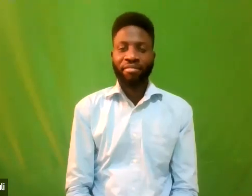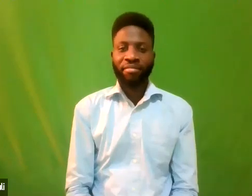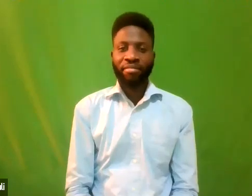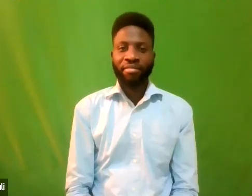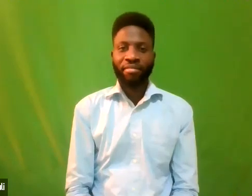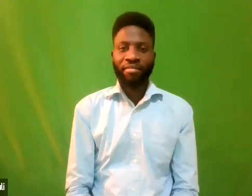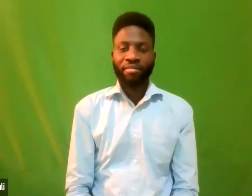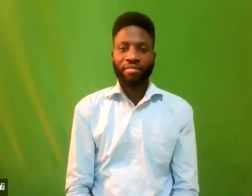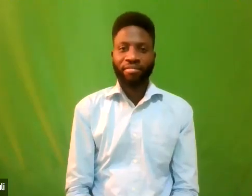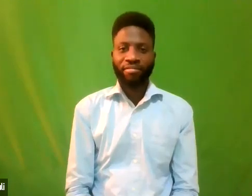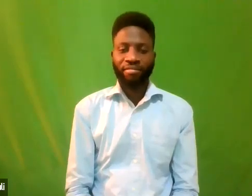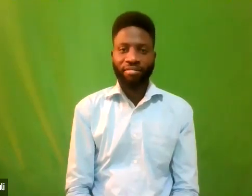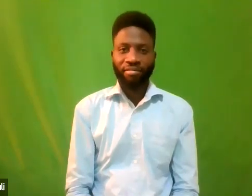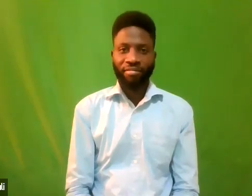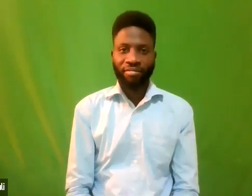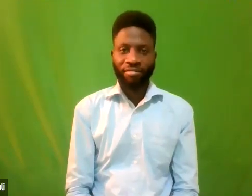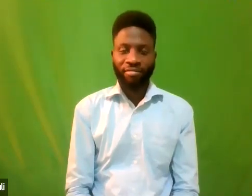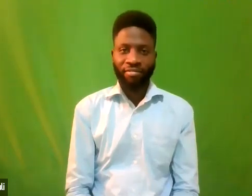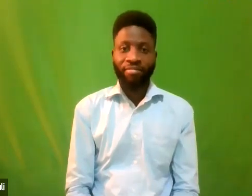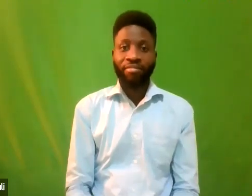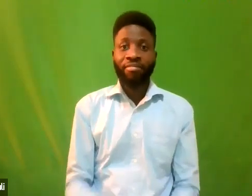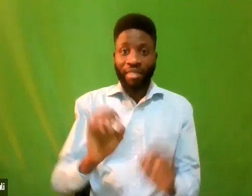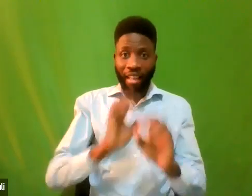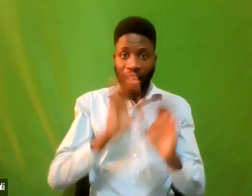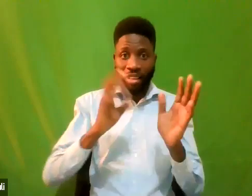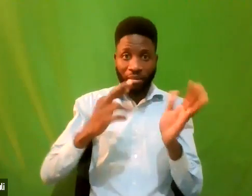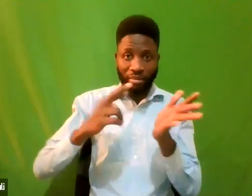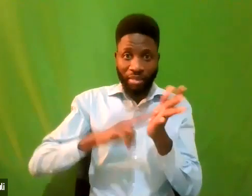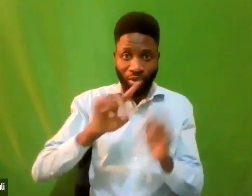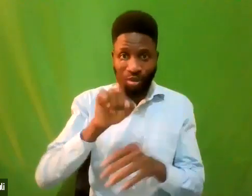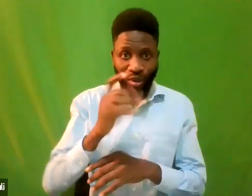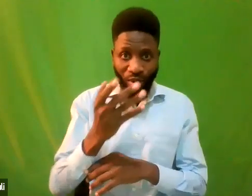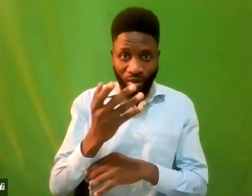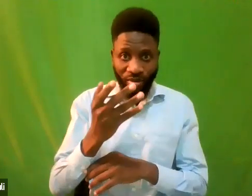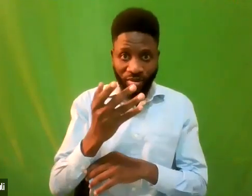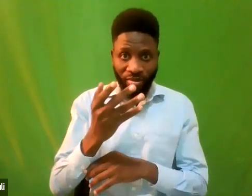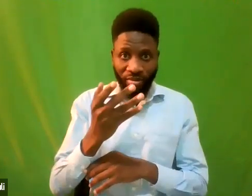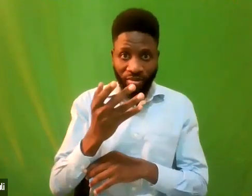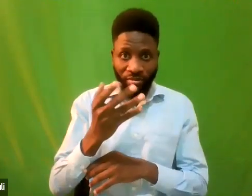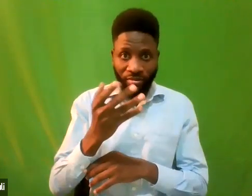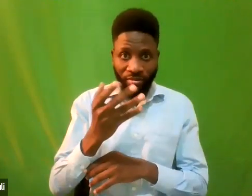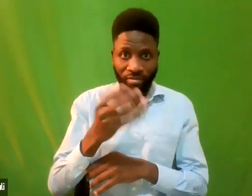Thank you. Is it clear? Do I come again, Ashura? It's clear. It's clear. Okay.